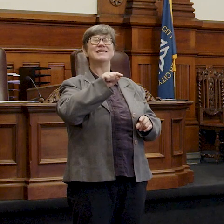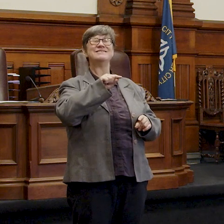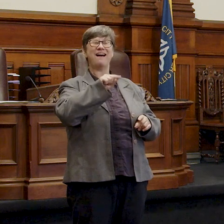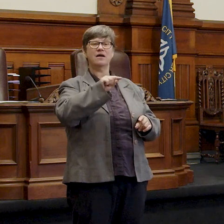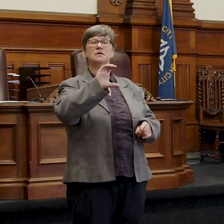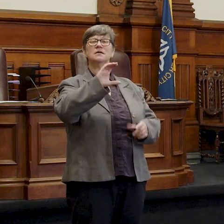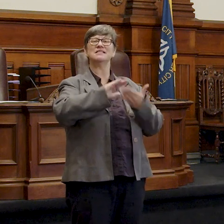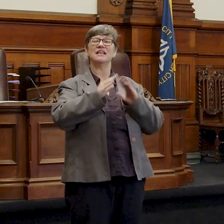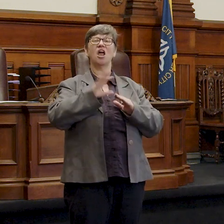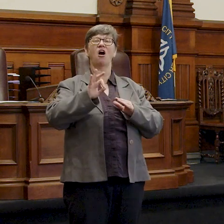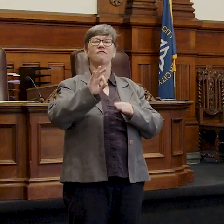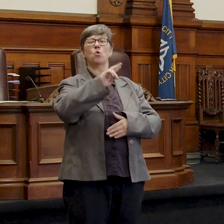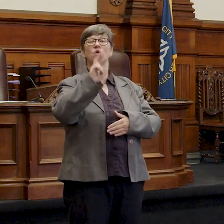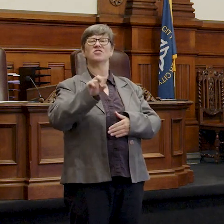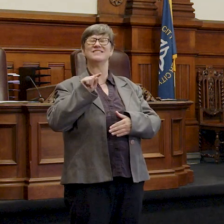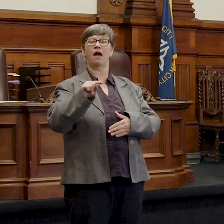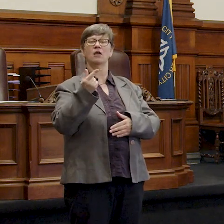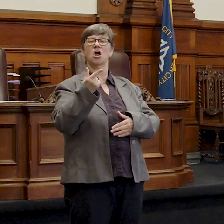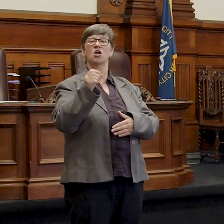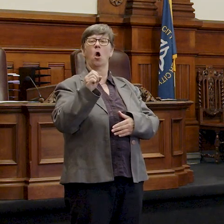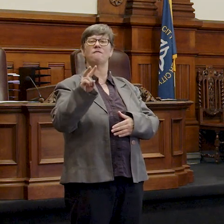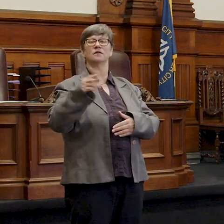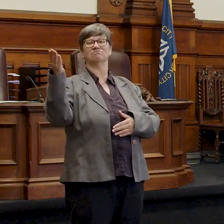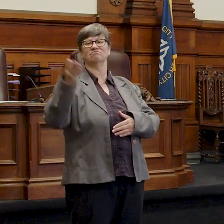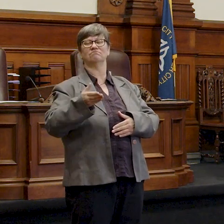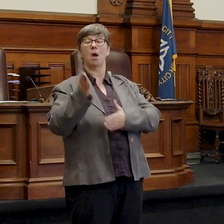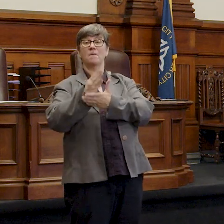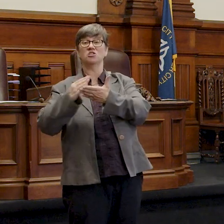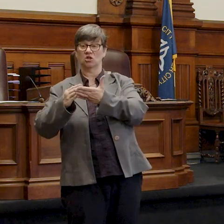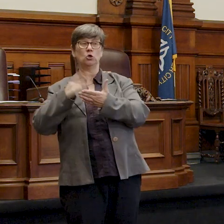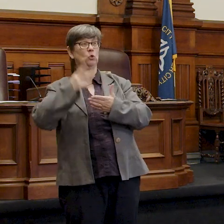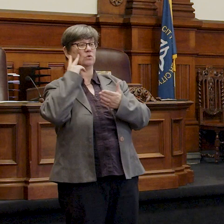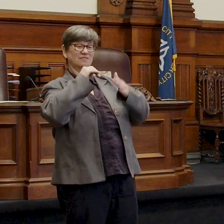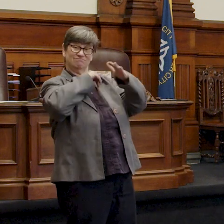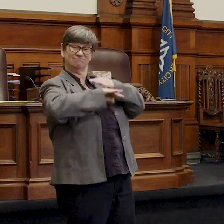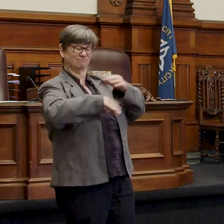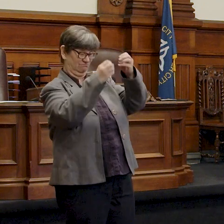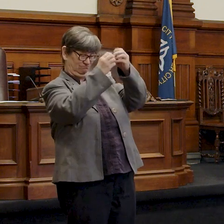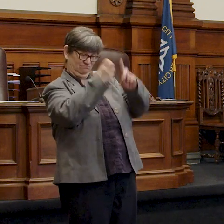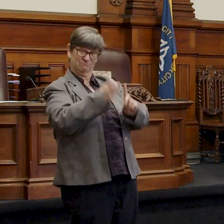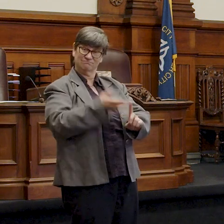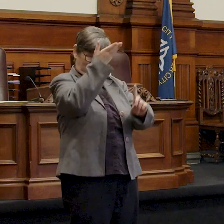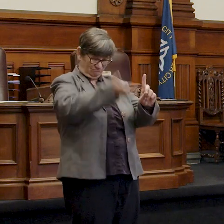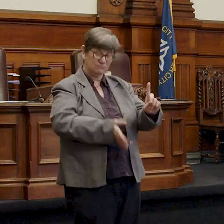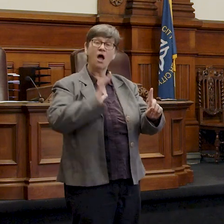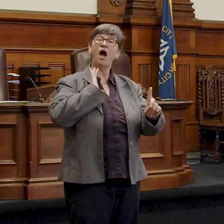www.cityofrochester.gov/budget, you will find online content explaining how to access our proposed budget and capital improvement